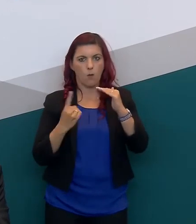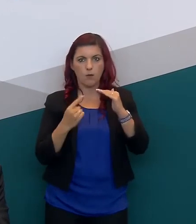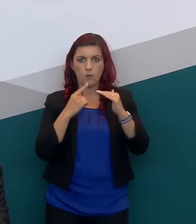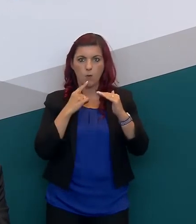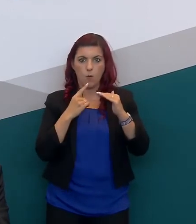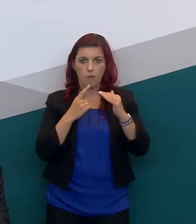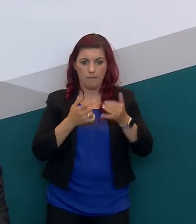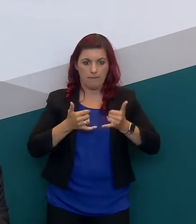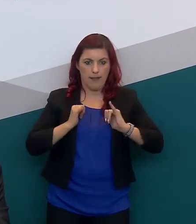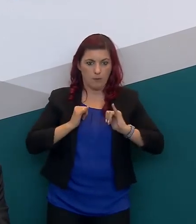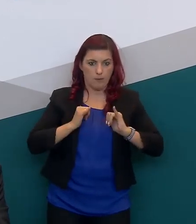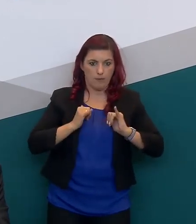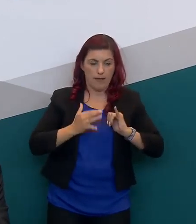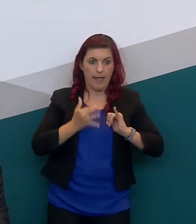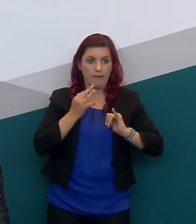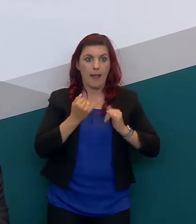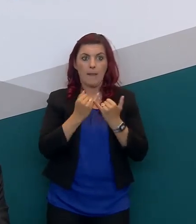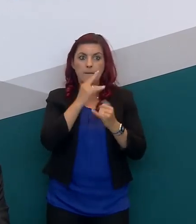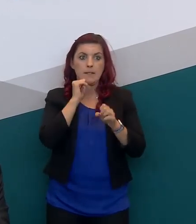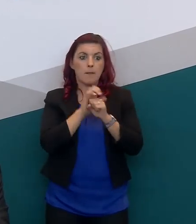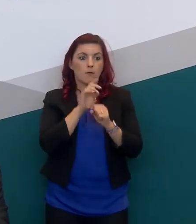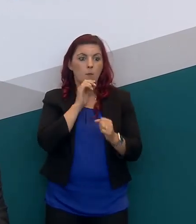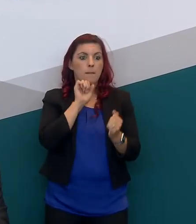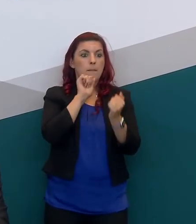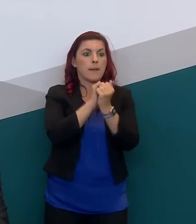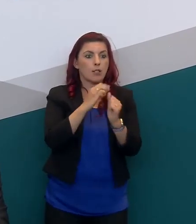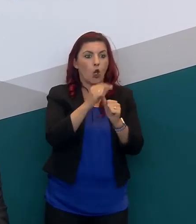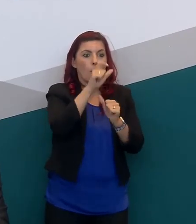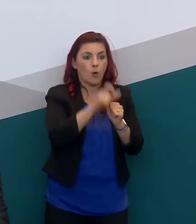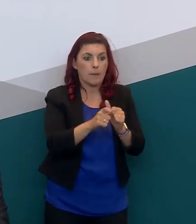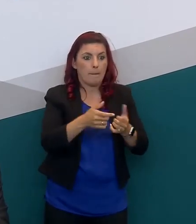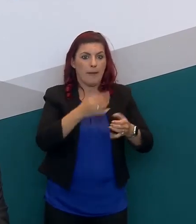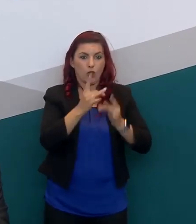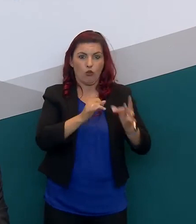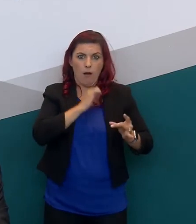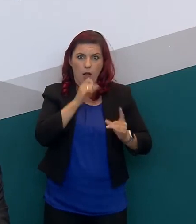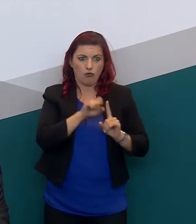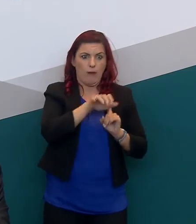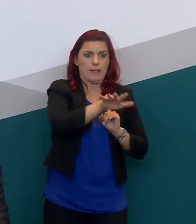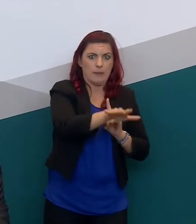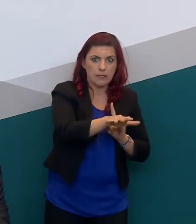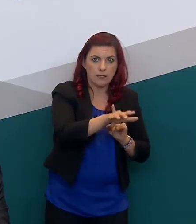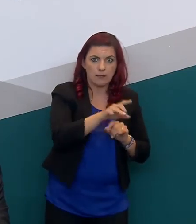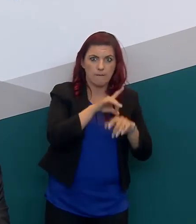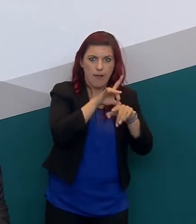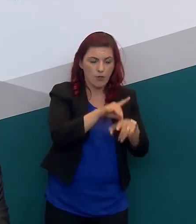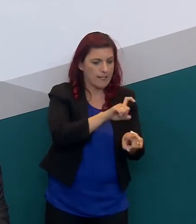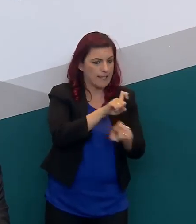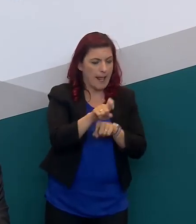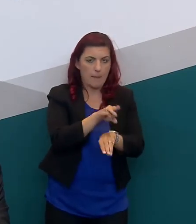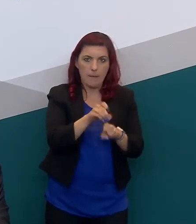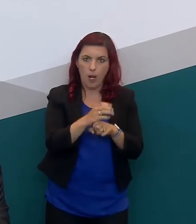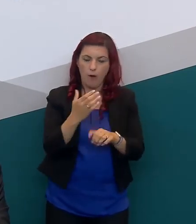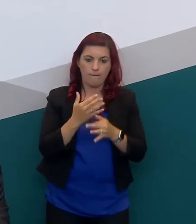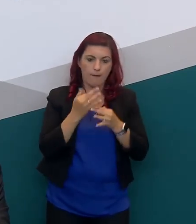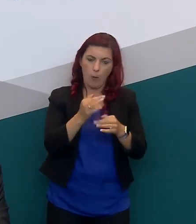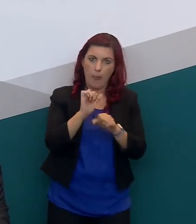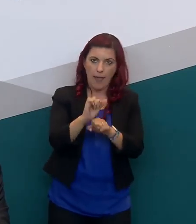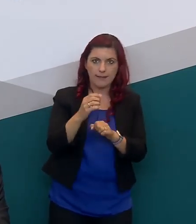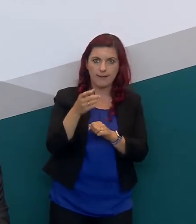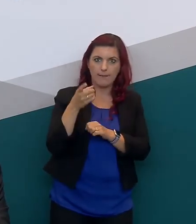ensure when they are coming in contact with other people that they're not transmitting the virus remain effective. It's